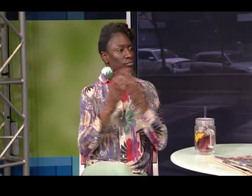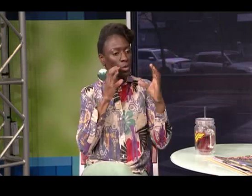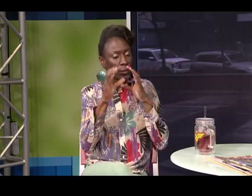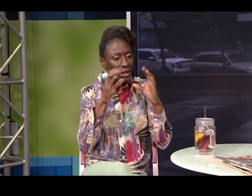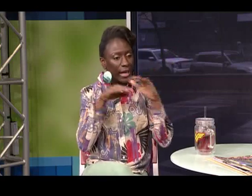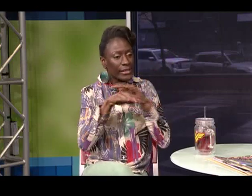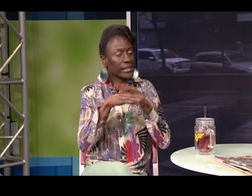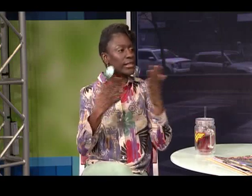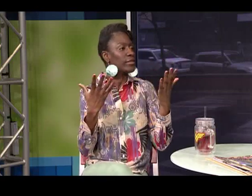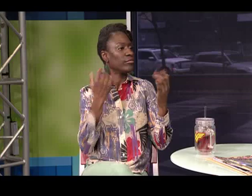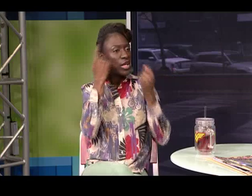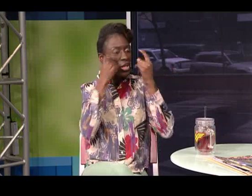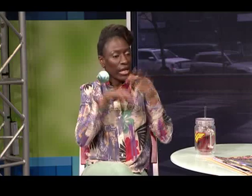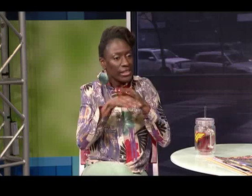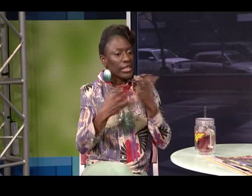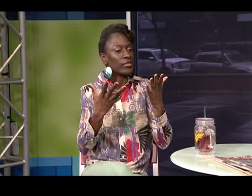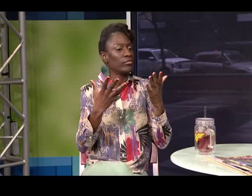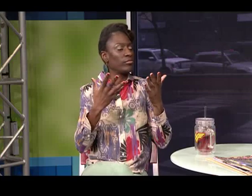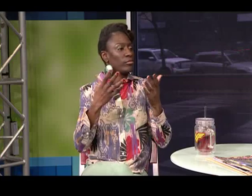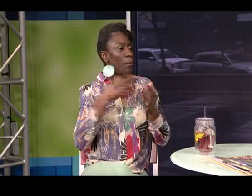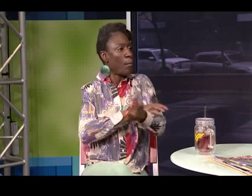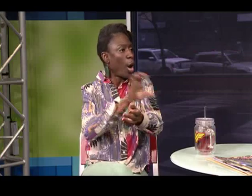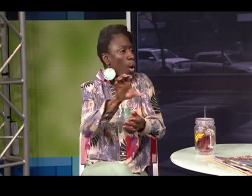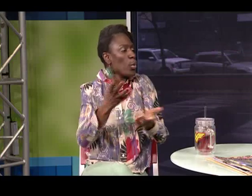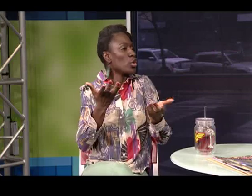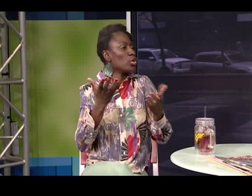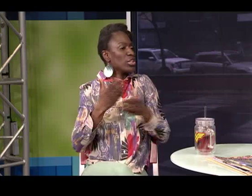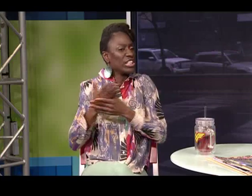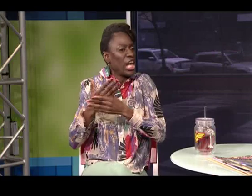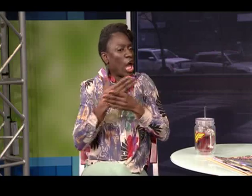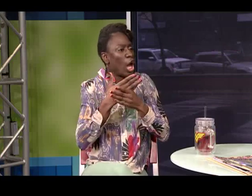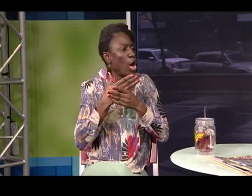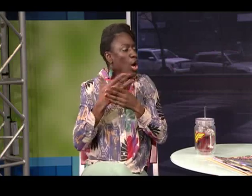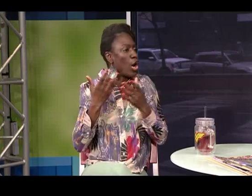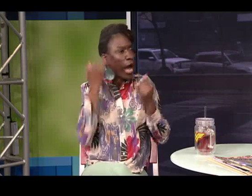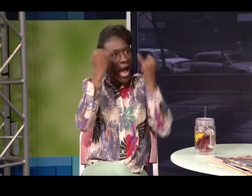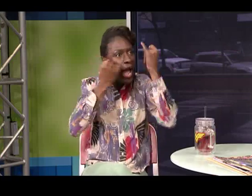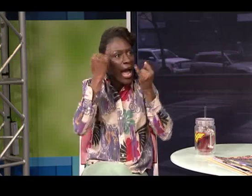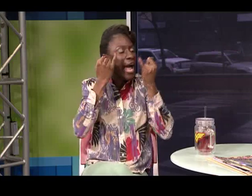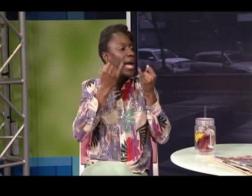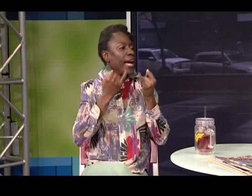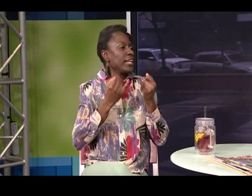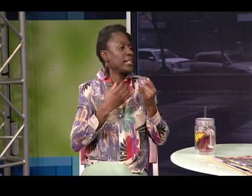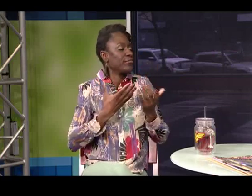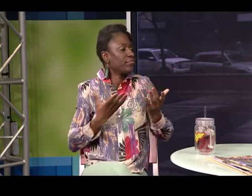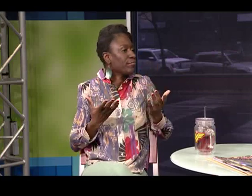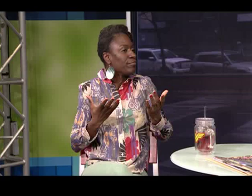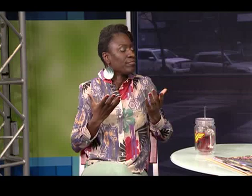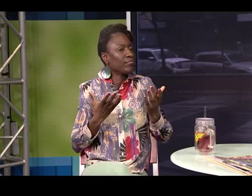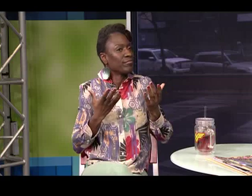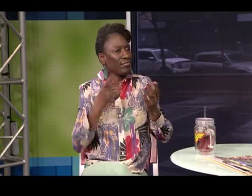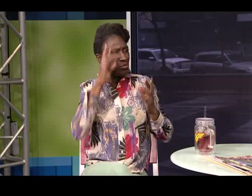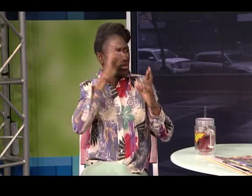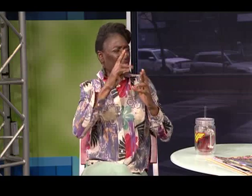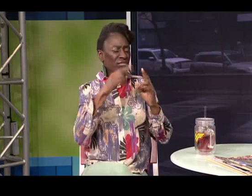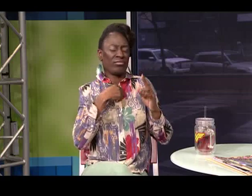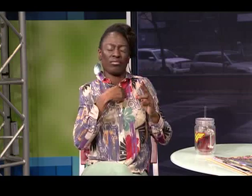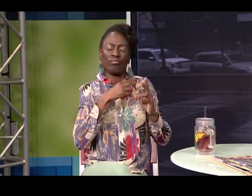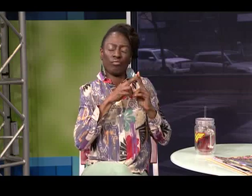that, you have a divide, you have inequality, you have disempowerment. But when you have that bridge, you have